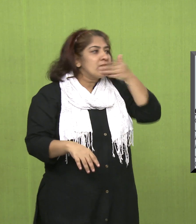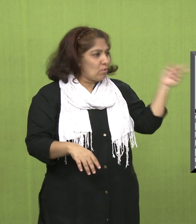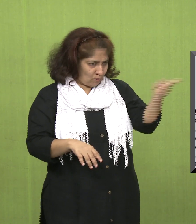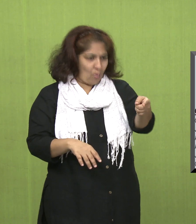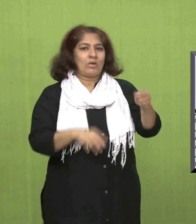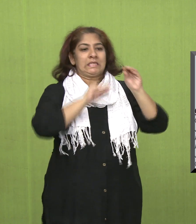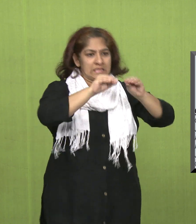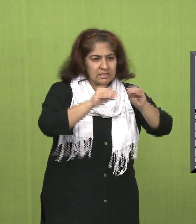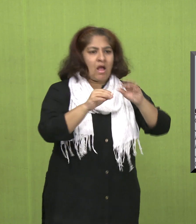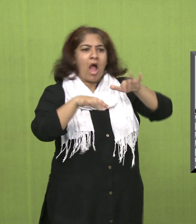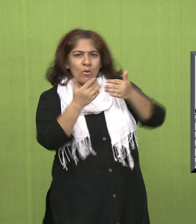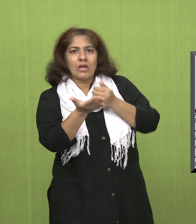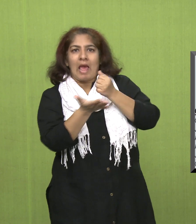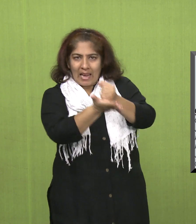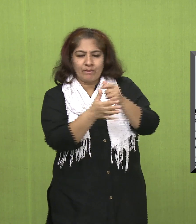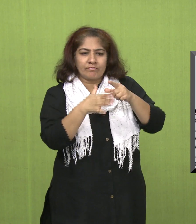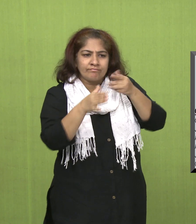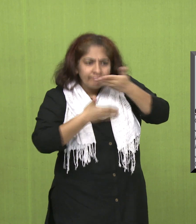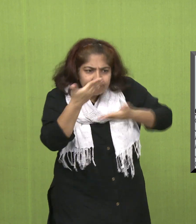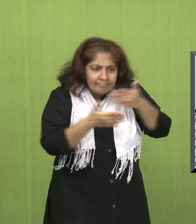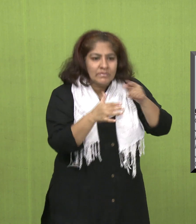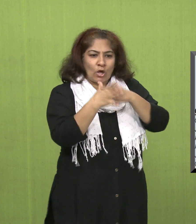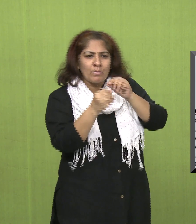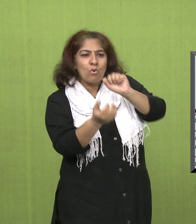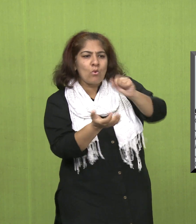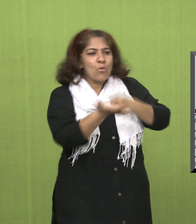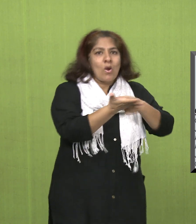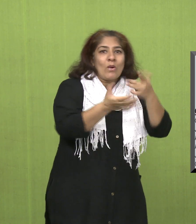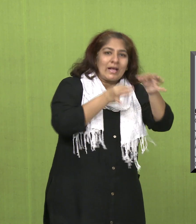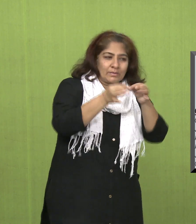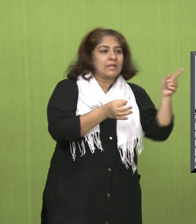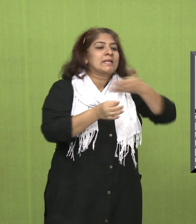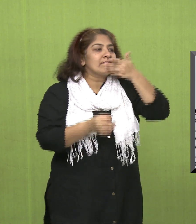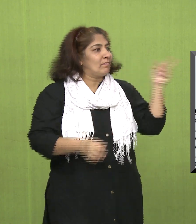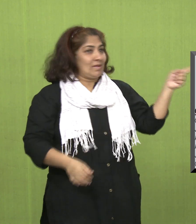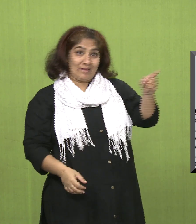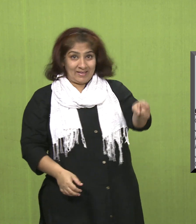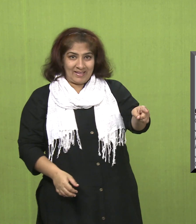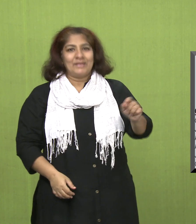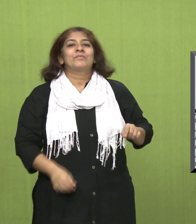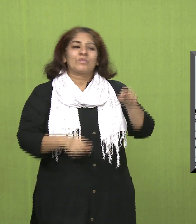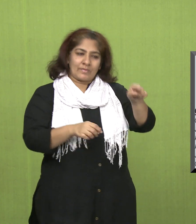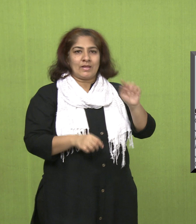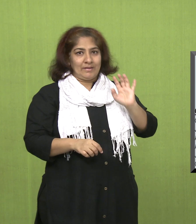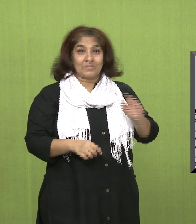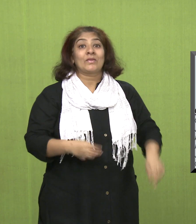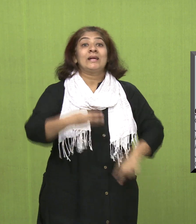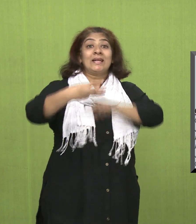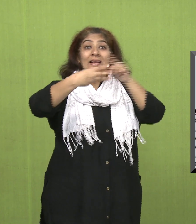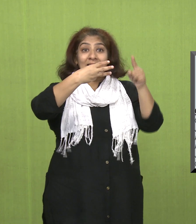then the senior, some senior person can give guidance and training to the